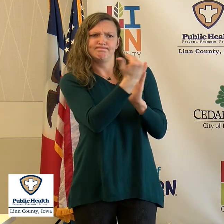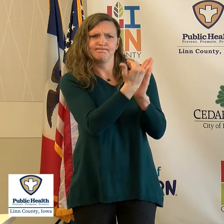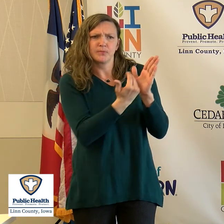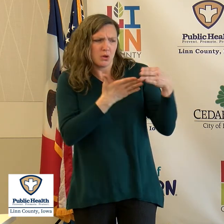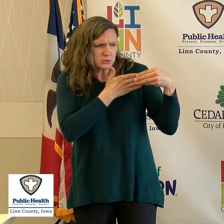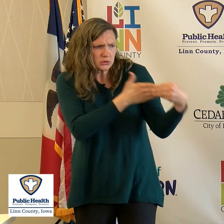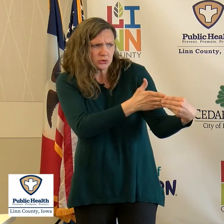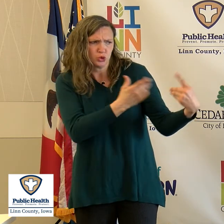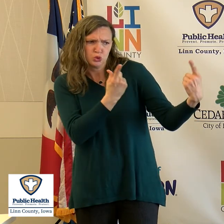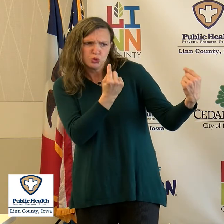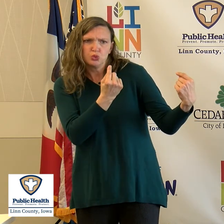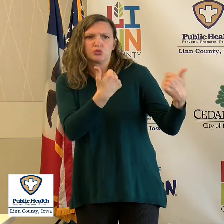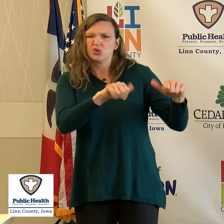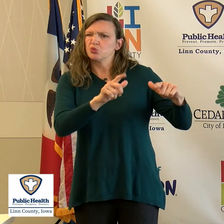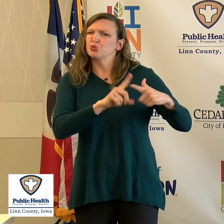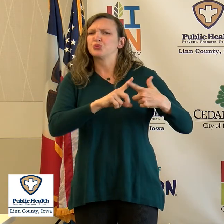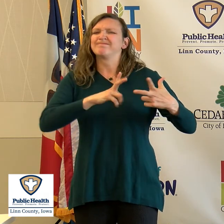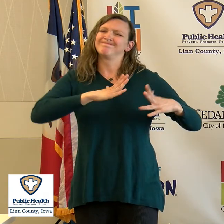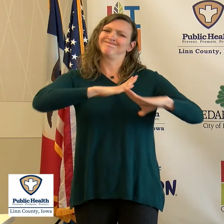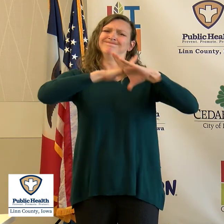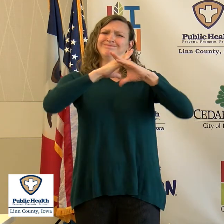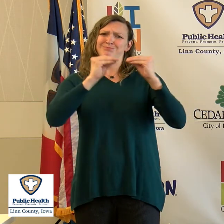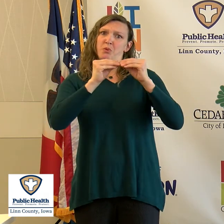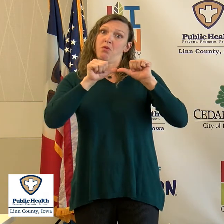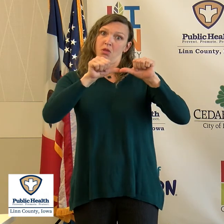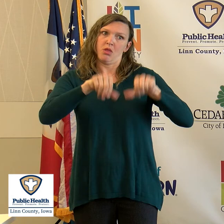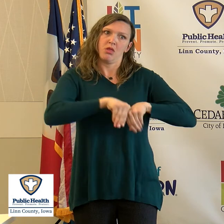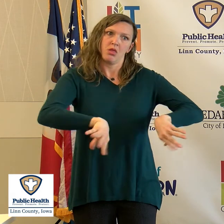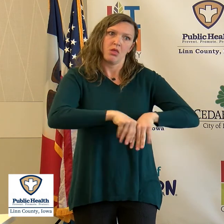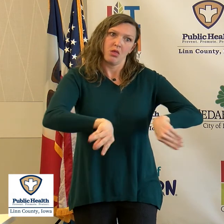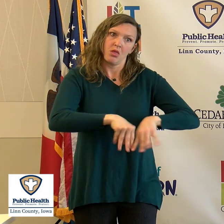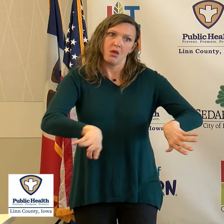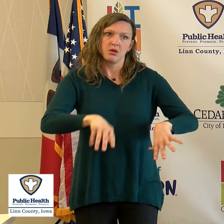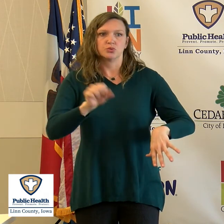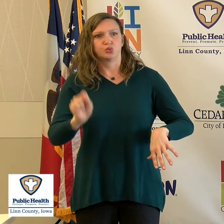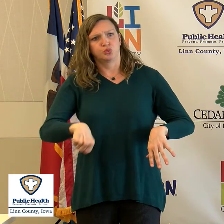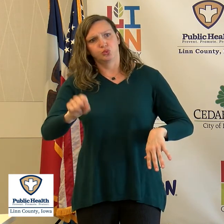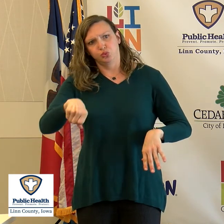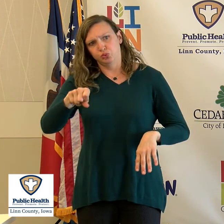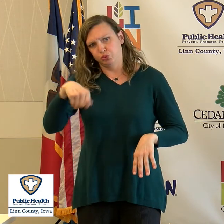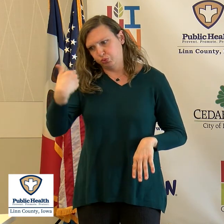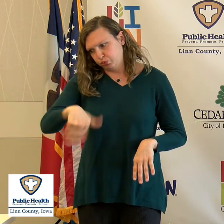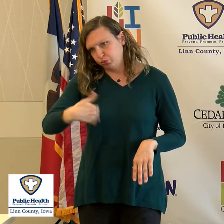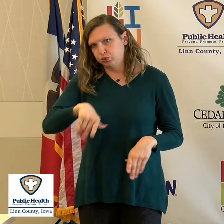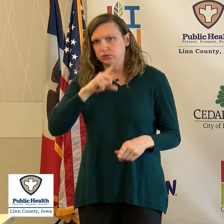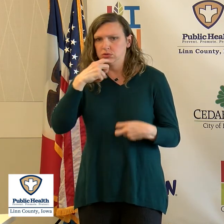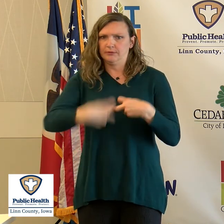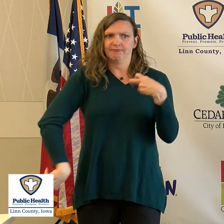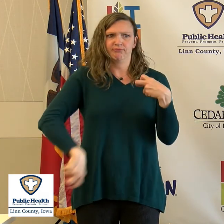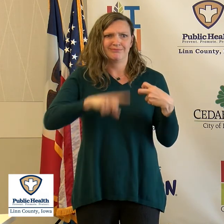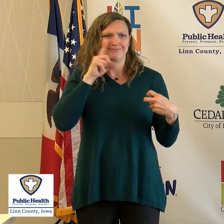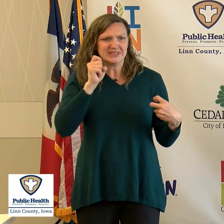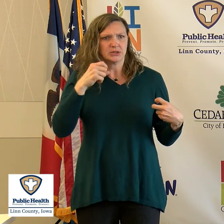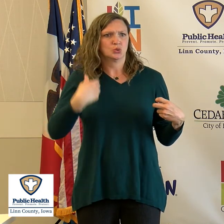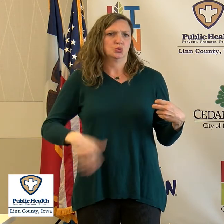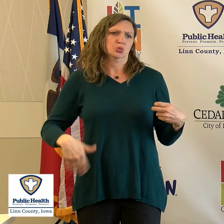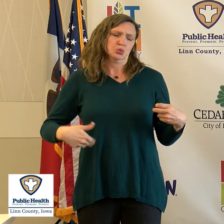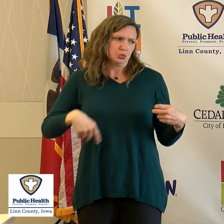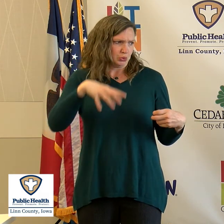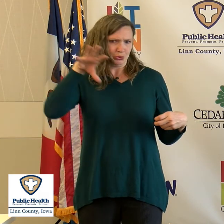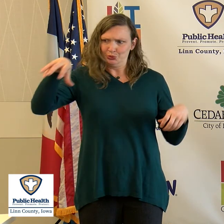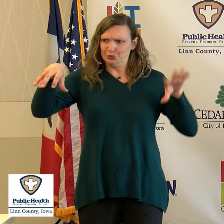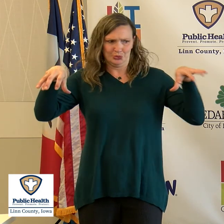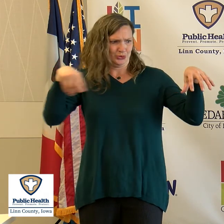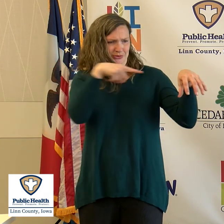resolves. Both facilities are working very hard to control the situation and care for their staff and